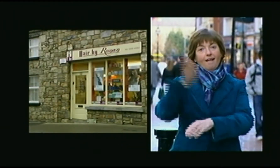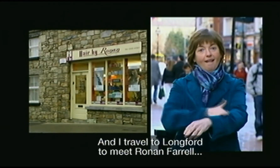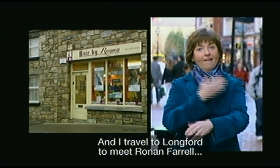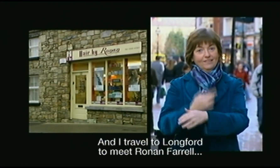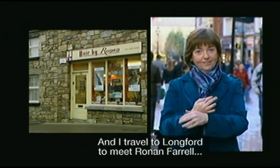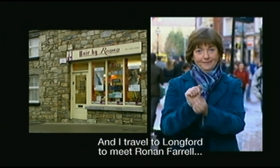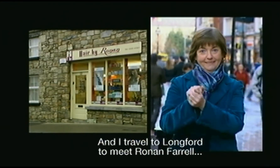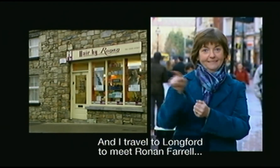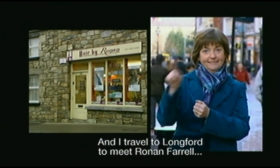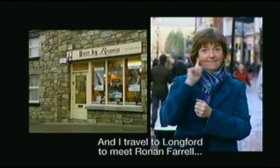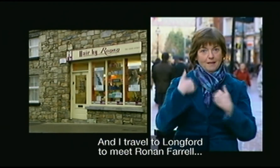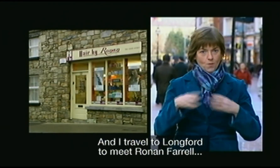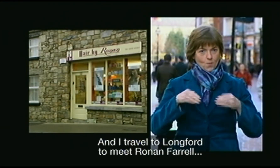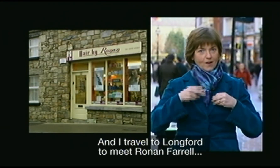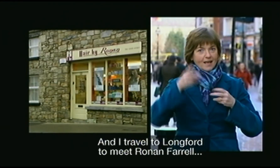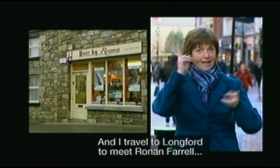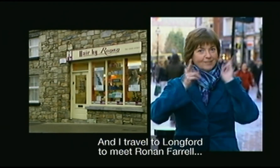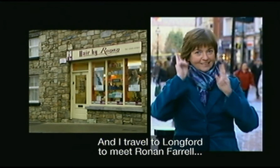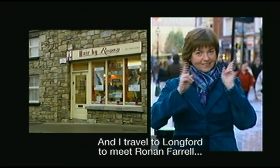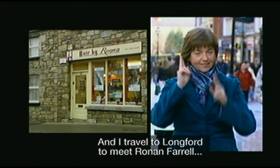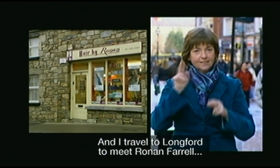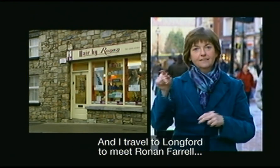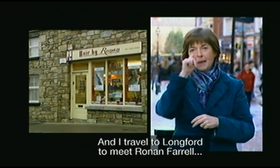And I travel to Longford to meet Ronan Farrell,